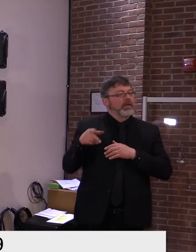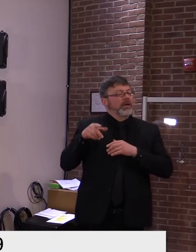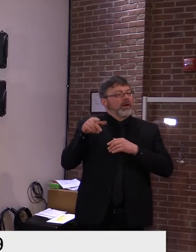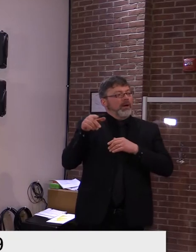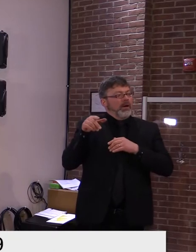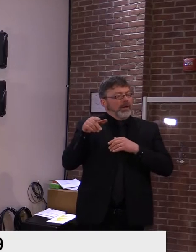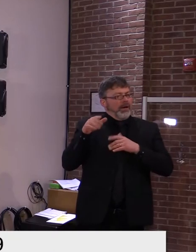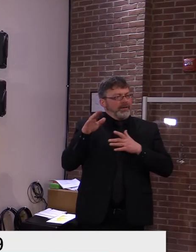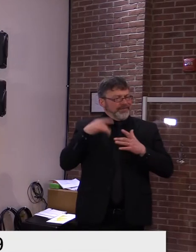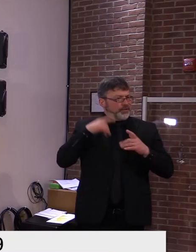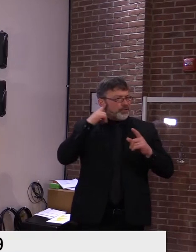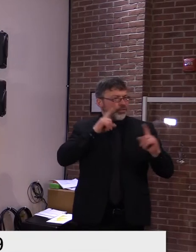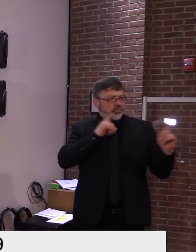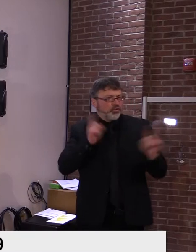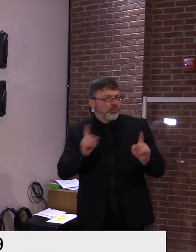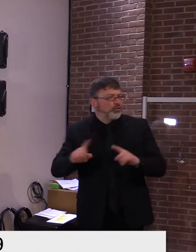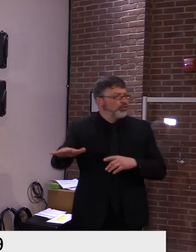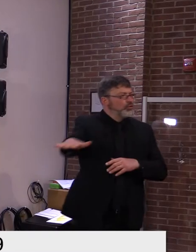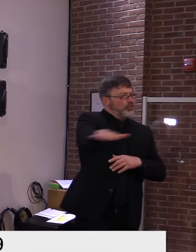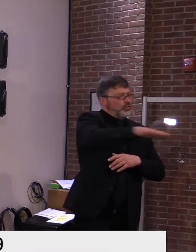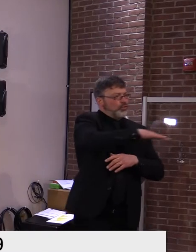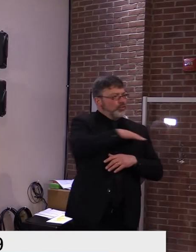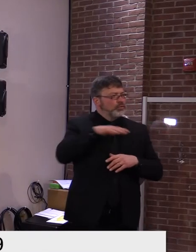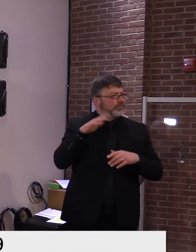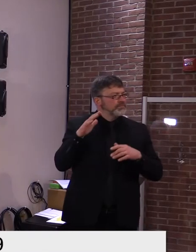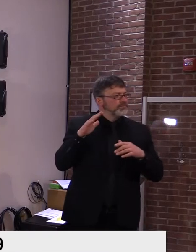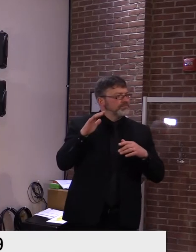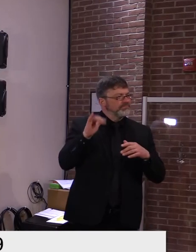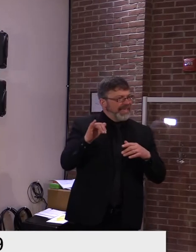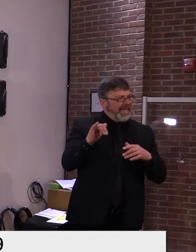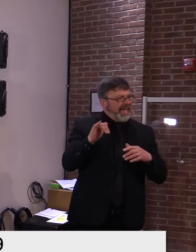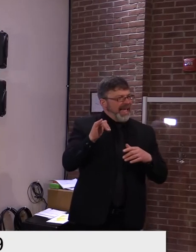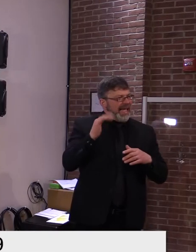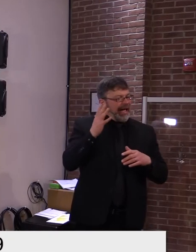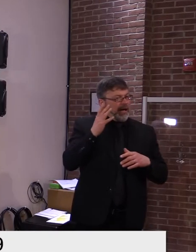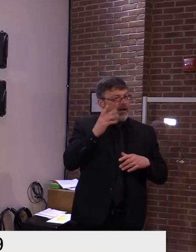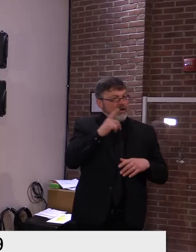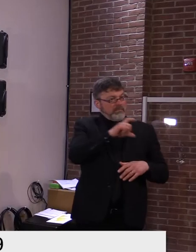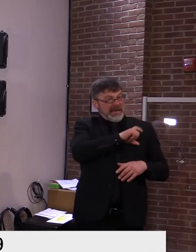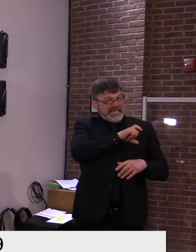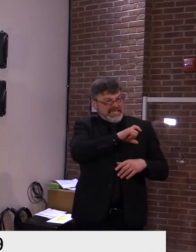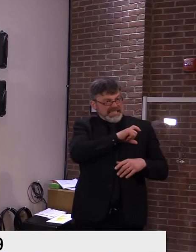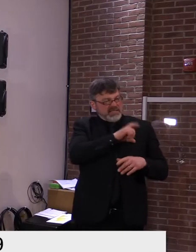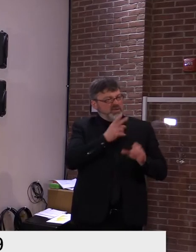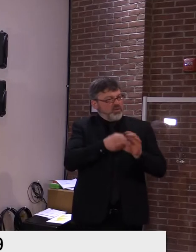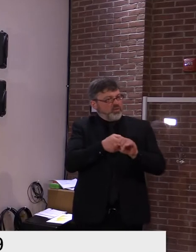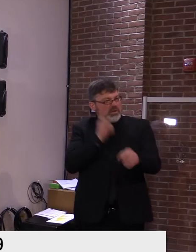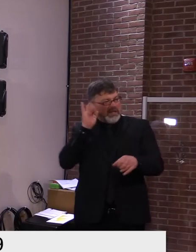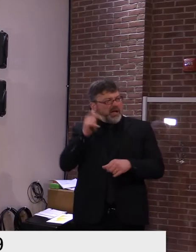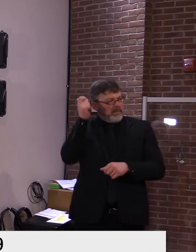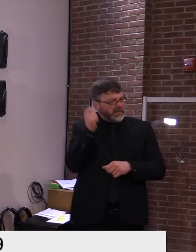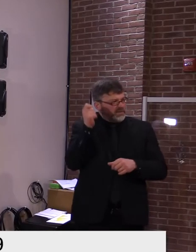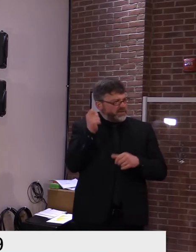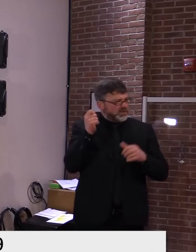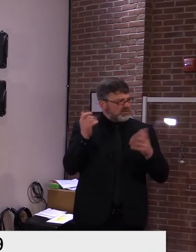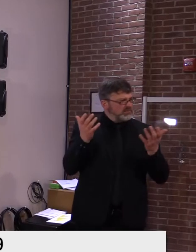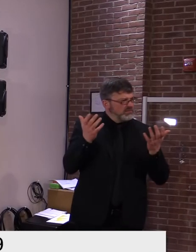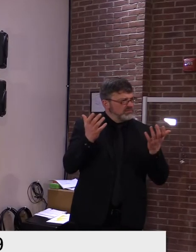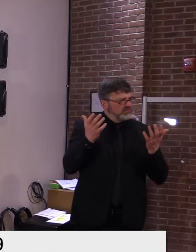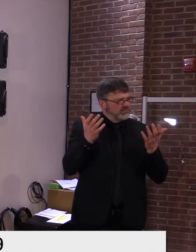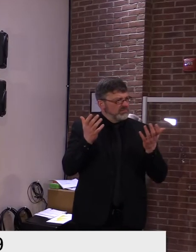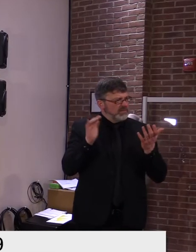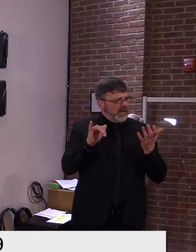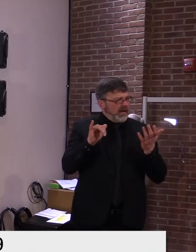reform plan goes through. What would you say to those employees and those nervous unions? Well,